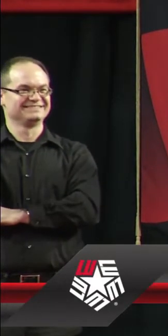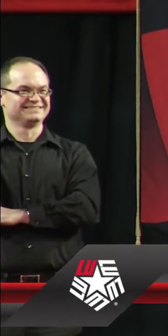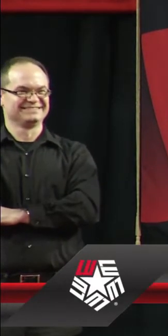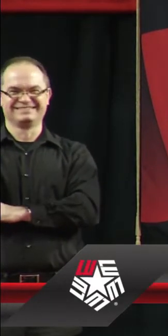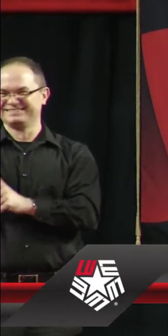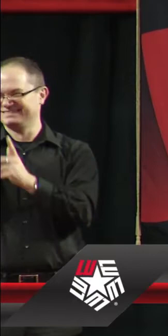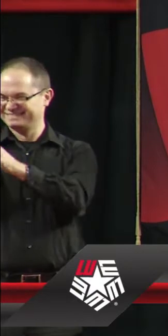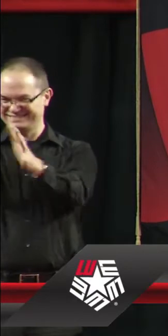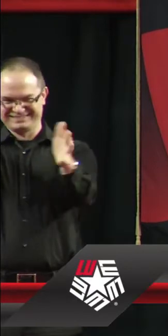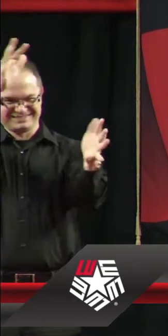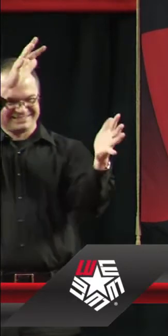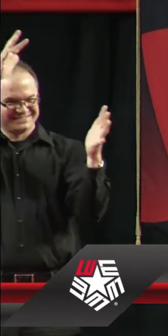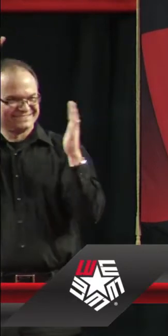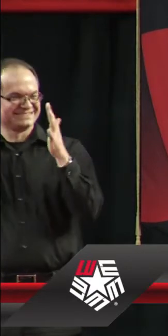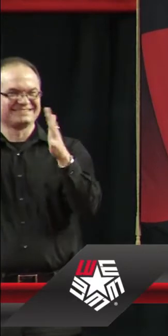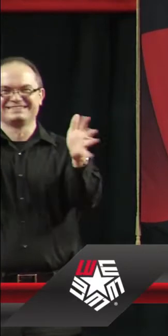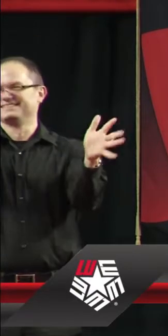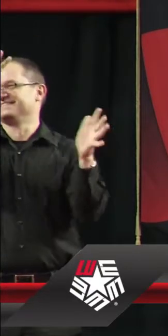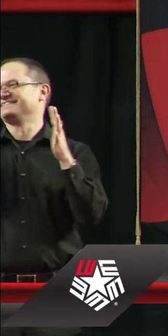2018.